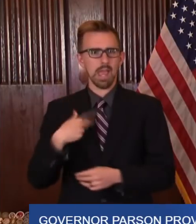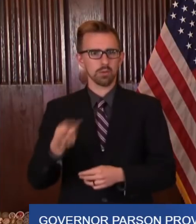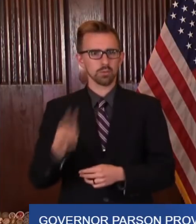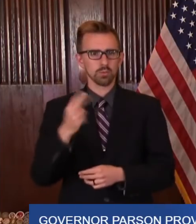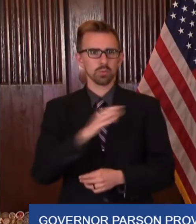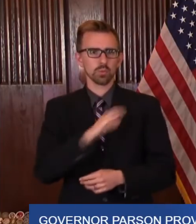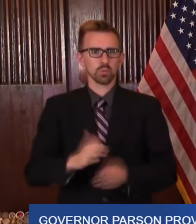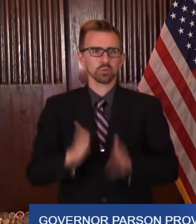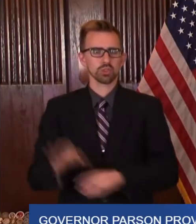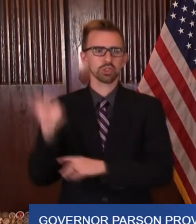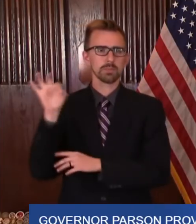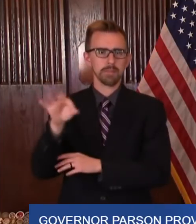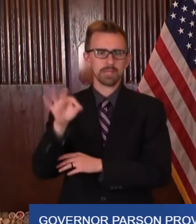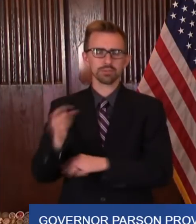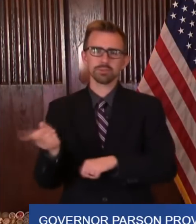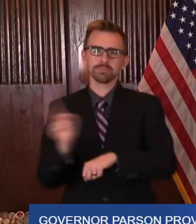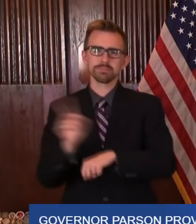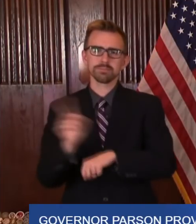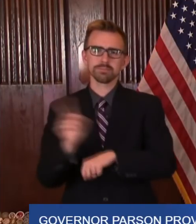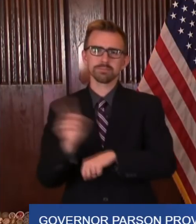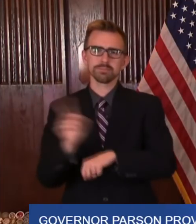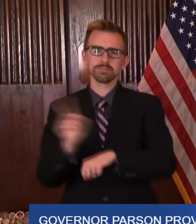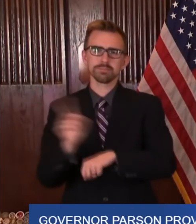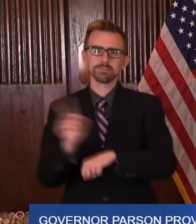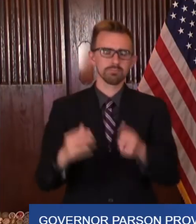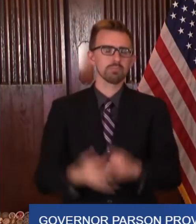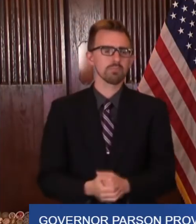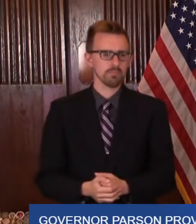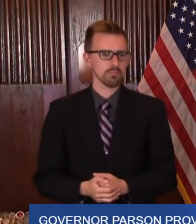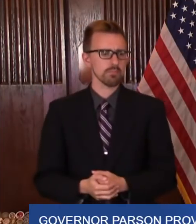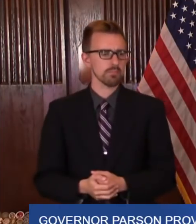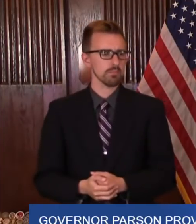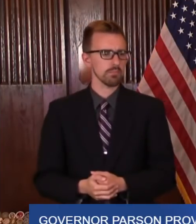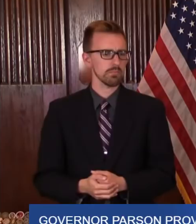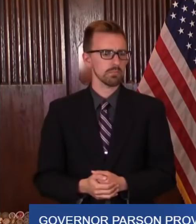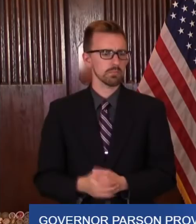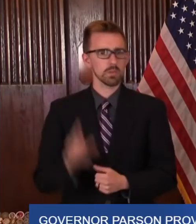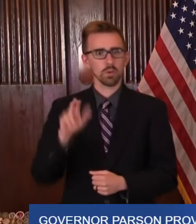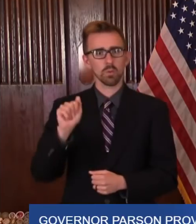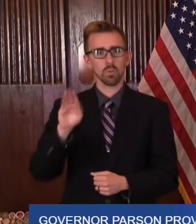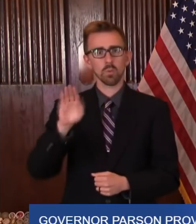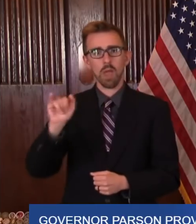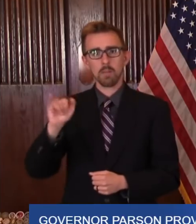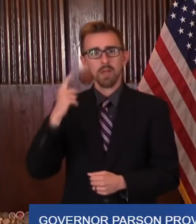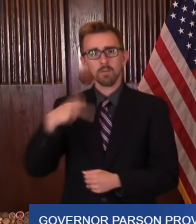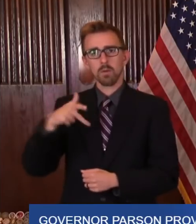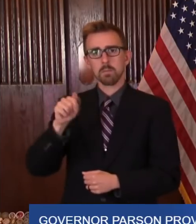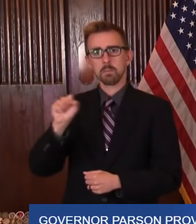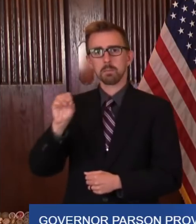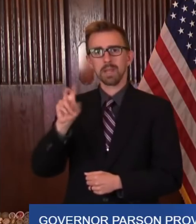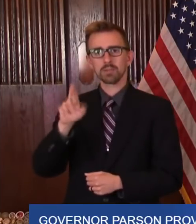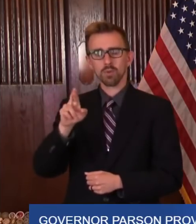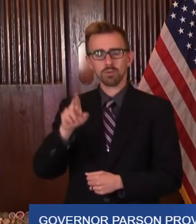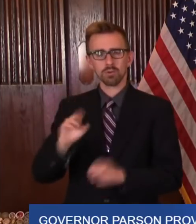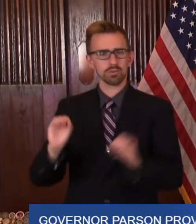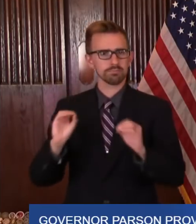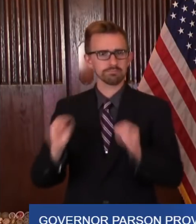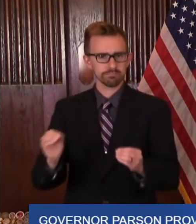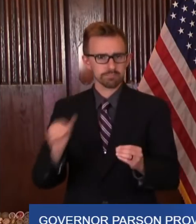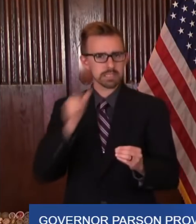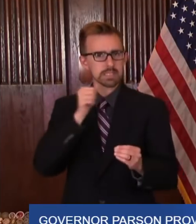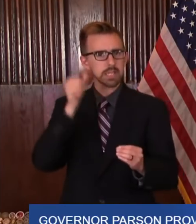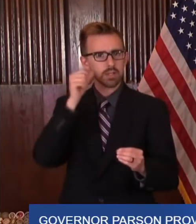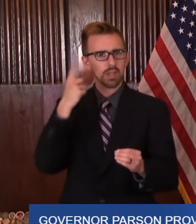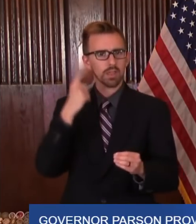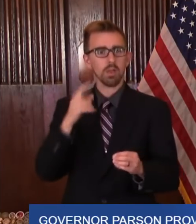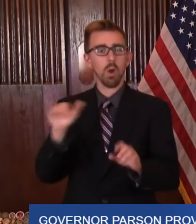your daily briefing to offer devotional thoughts and prayer. You had no rabbi here for Passover or any other Eyoms yesterday to start